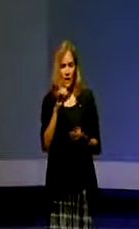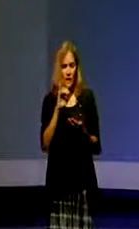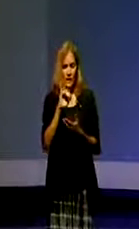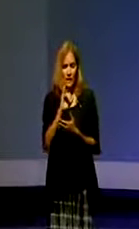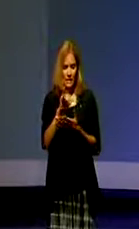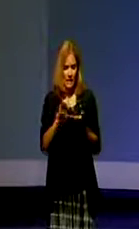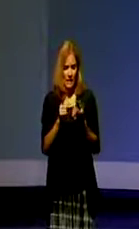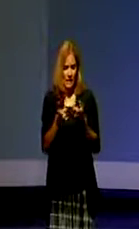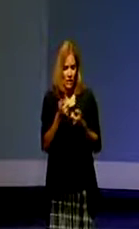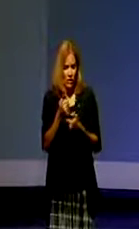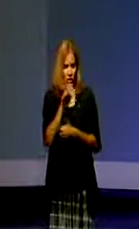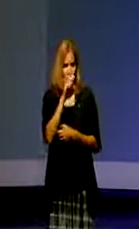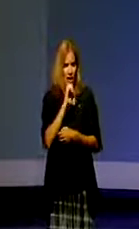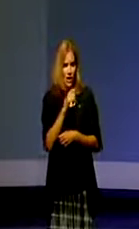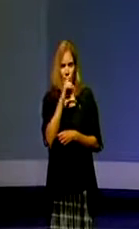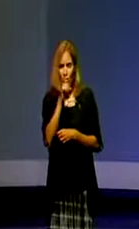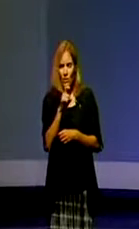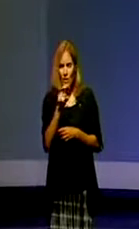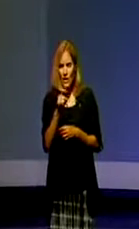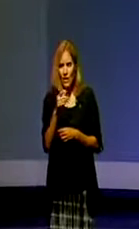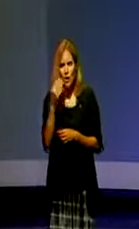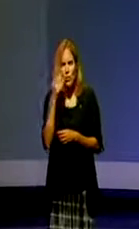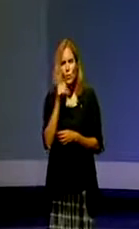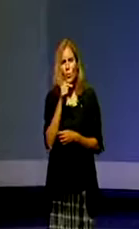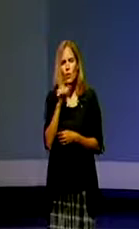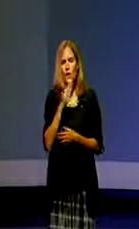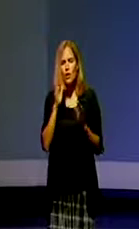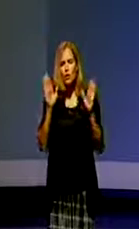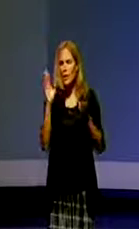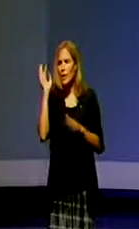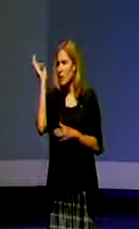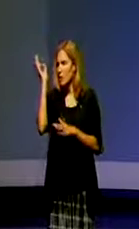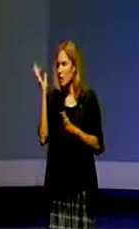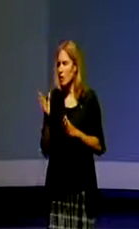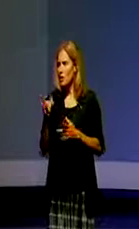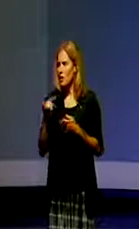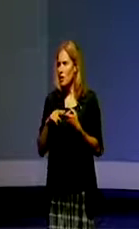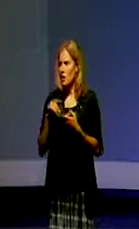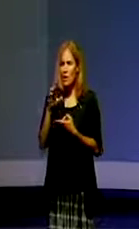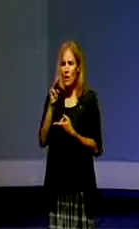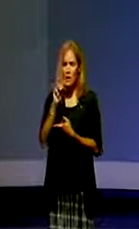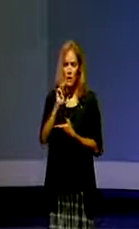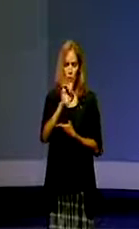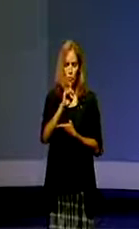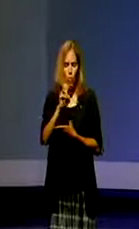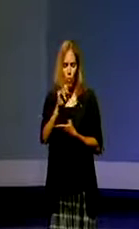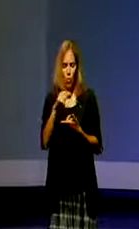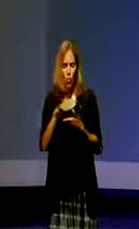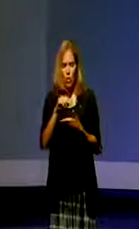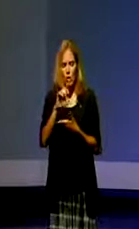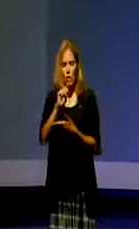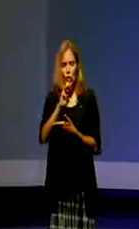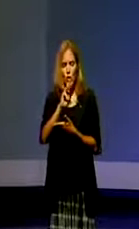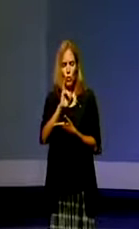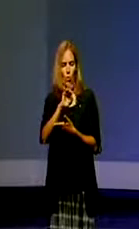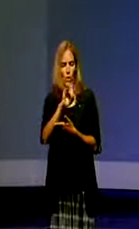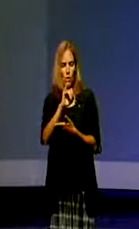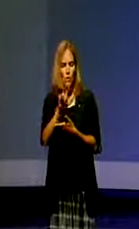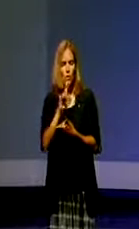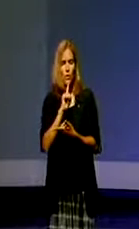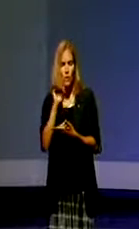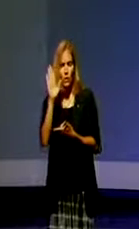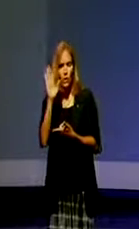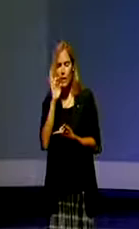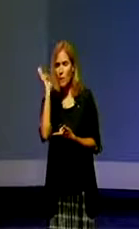doesn't take them very long to find out who the really great preachers are out there, R.C. Sproul and Chuck Swindoll and some of the real